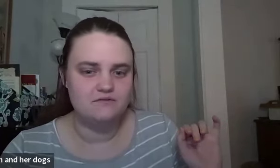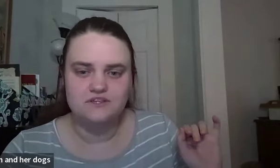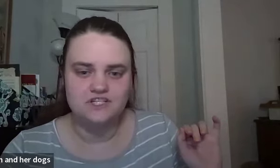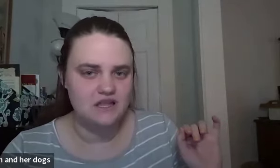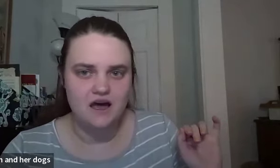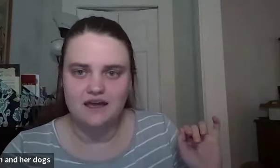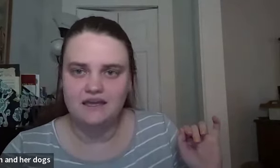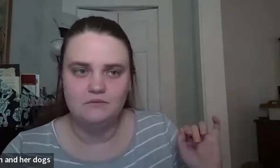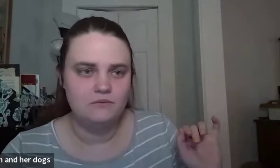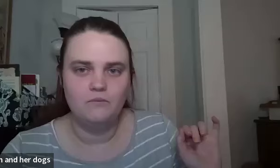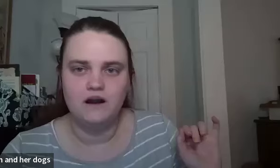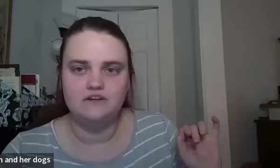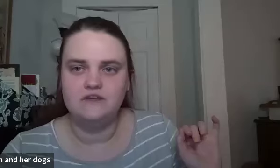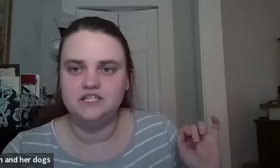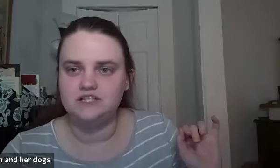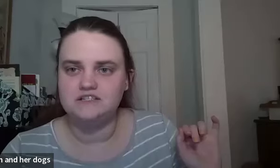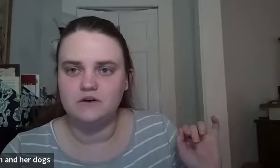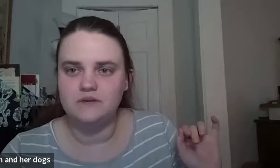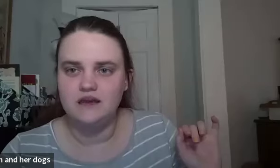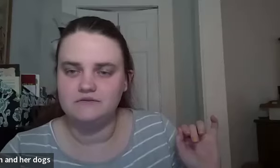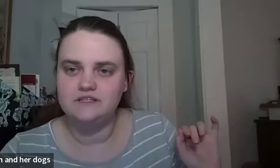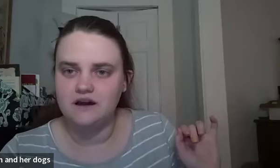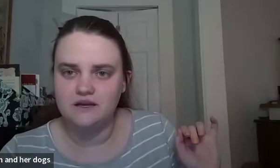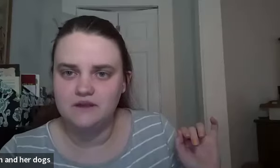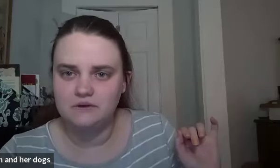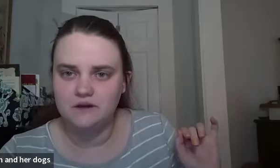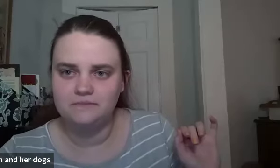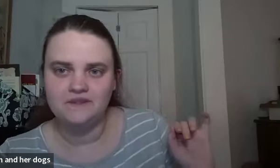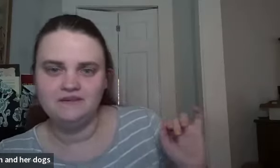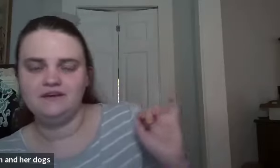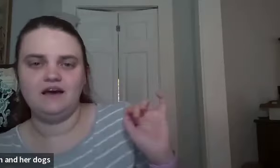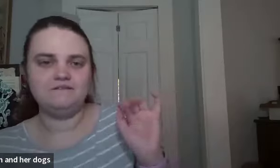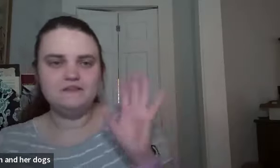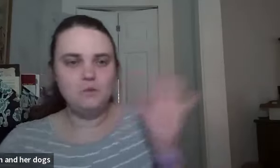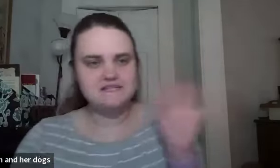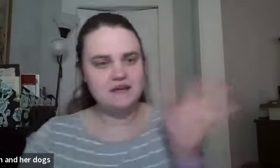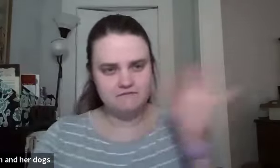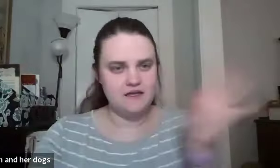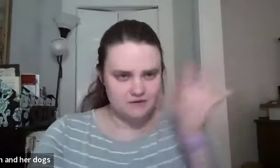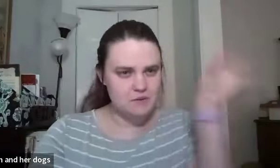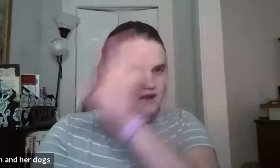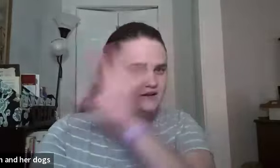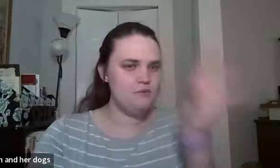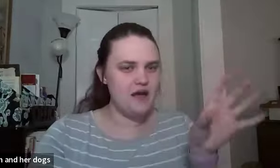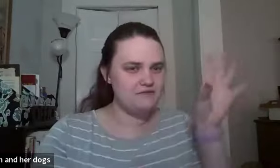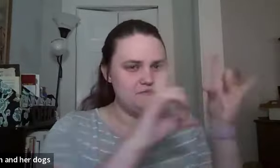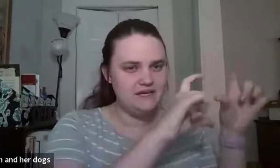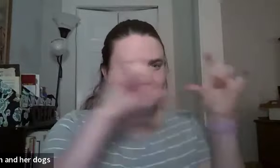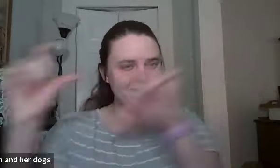4th of July. Why do they change this on me every time? There we go. I feel like one day I'll finally remember how to go back from pinning and